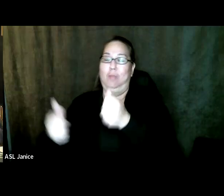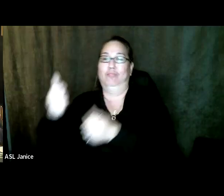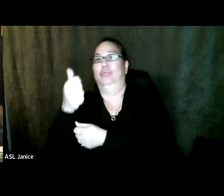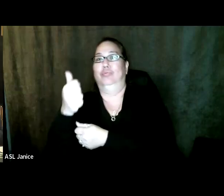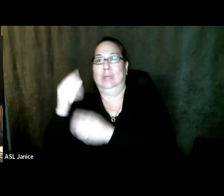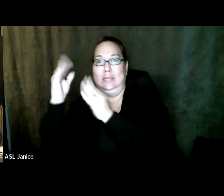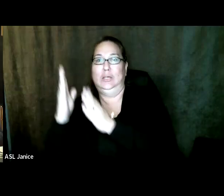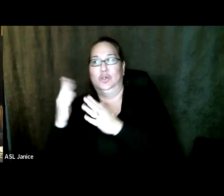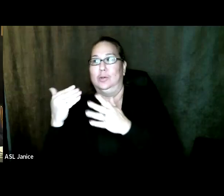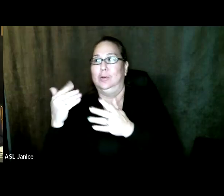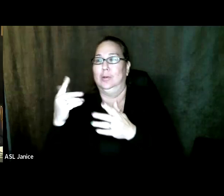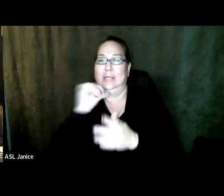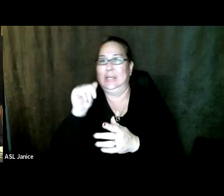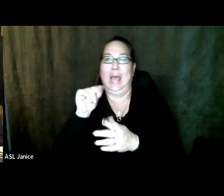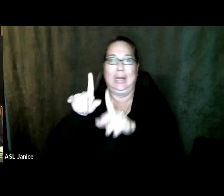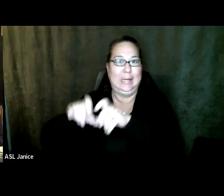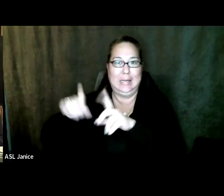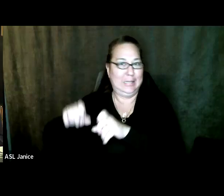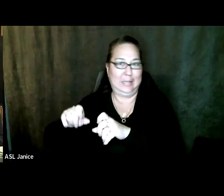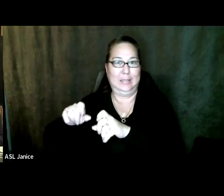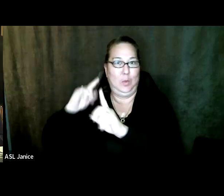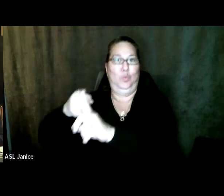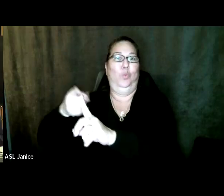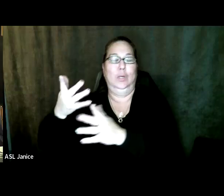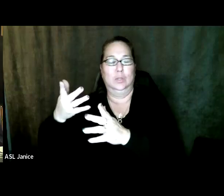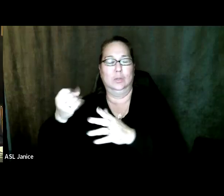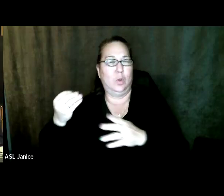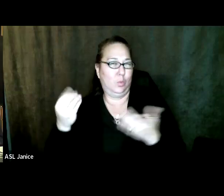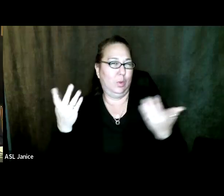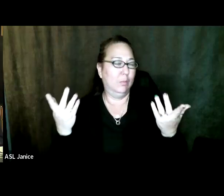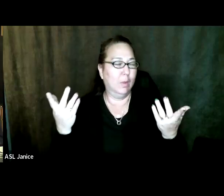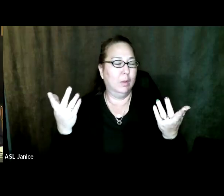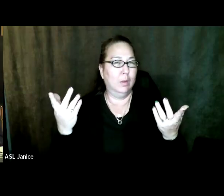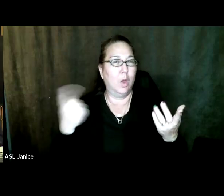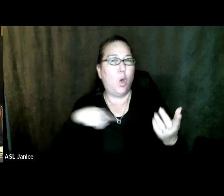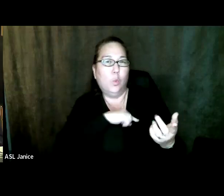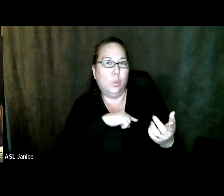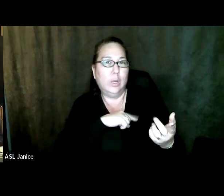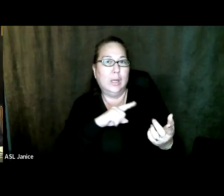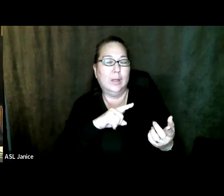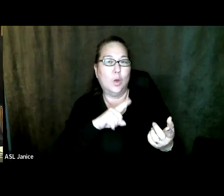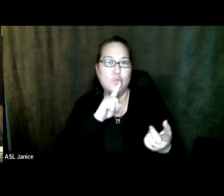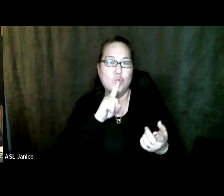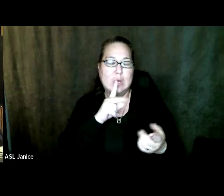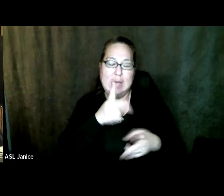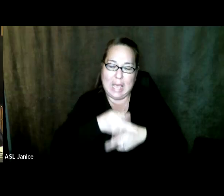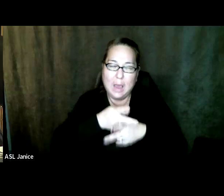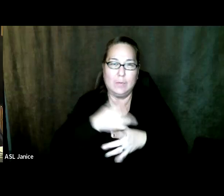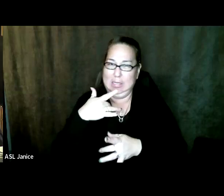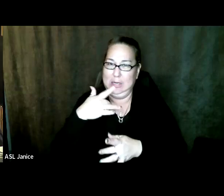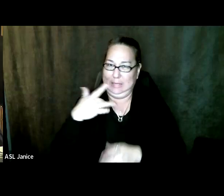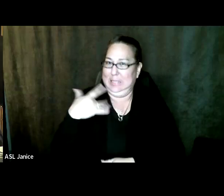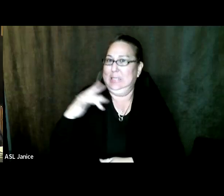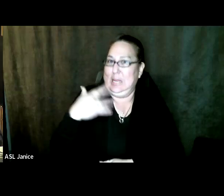We want, so we're at once very sensitive to those numbers, but I think we want them to lead us to